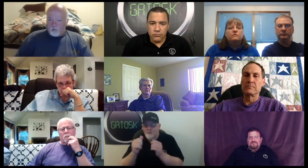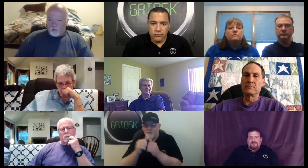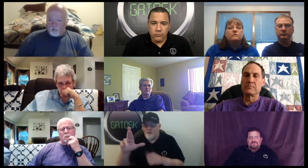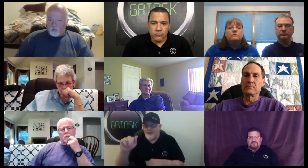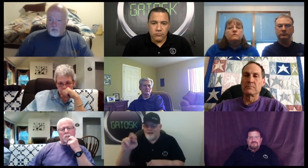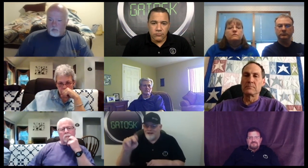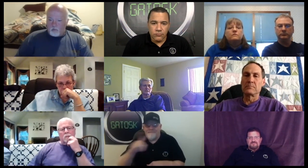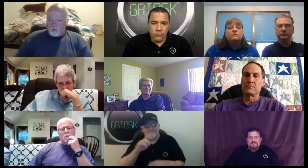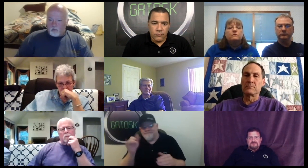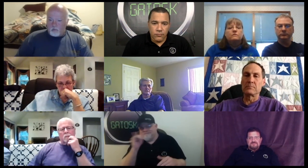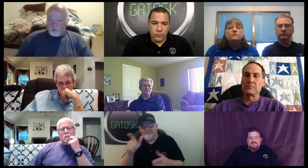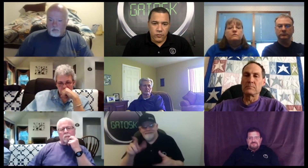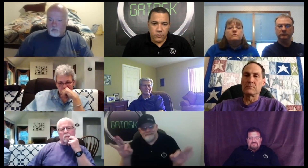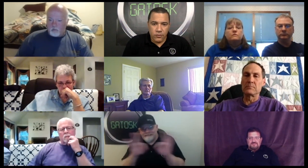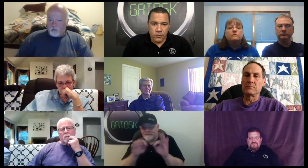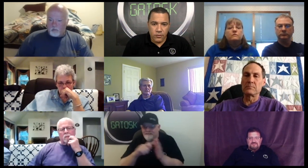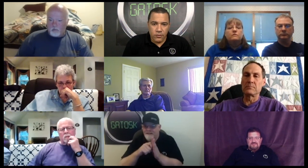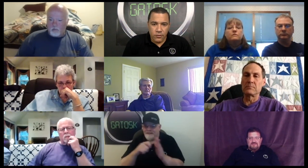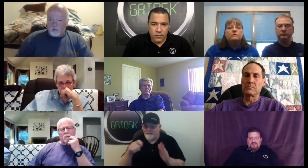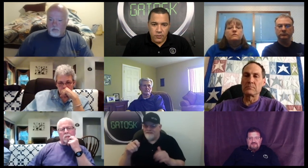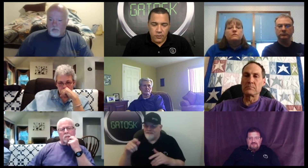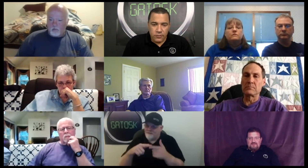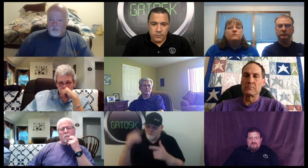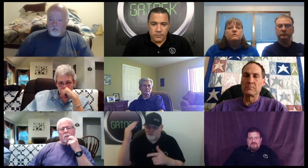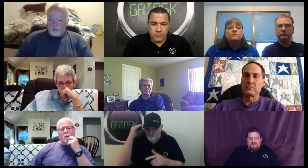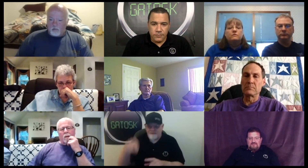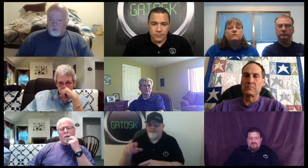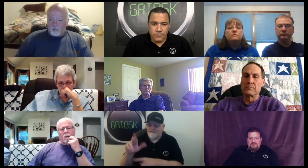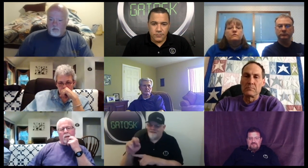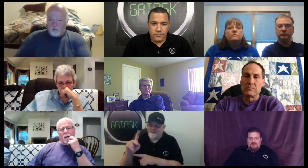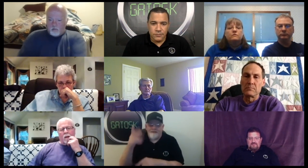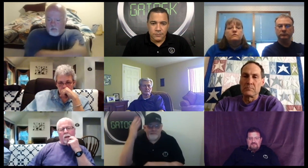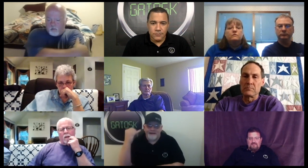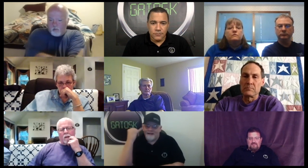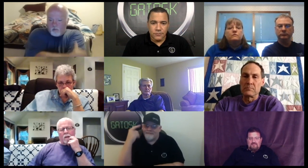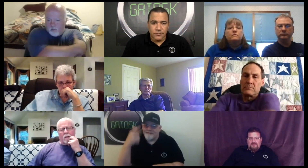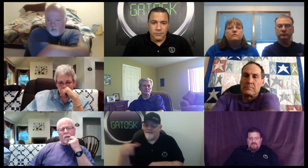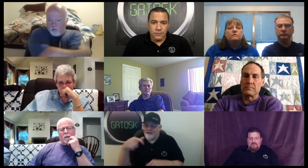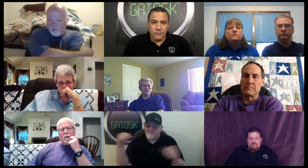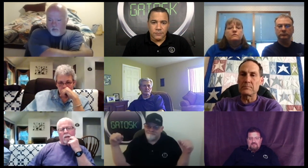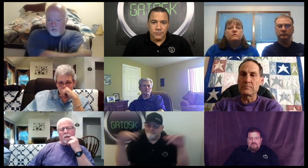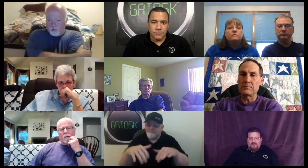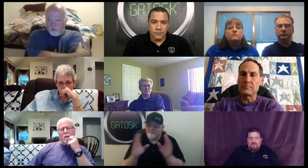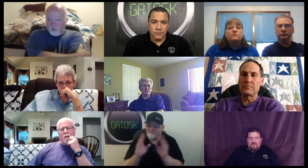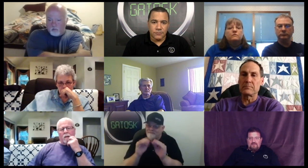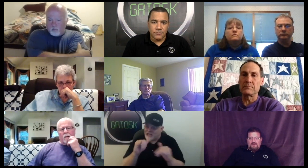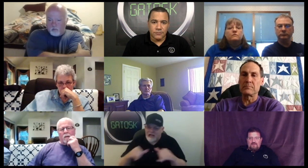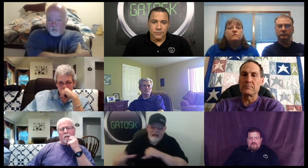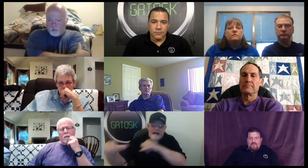I'd like to expand about the ranking. That's very key to knowing, because if you guys all are at a